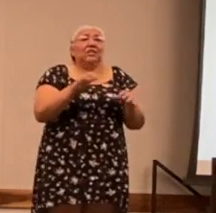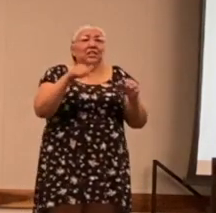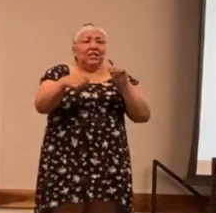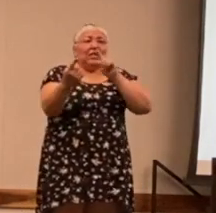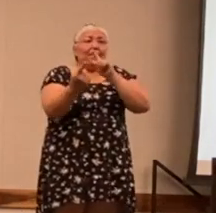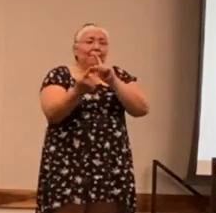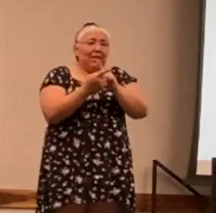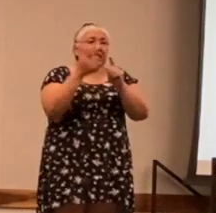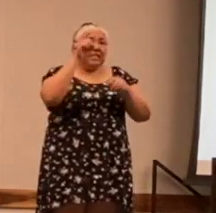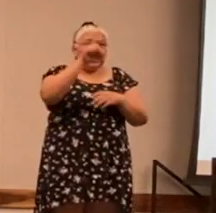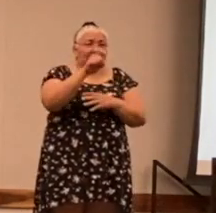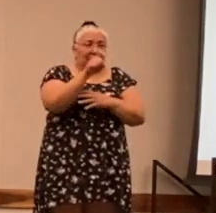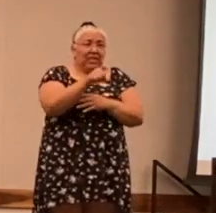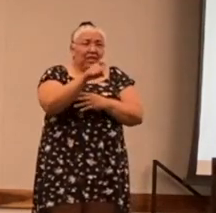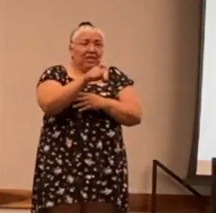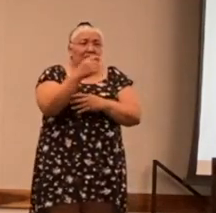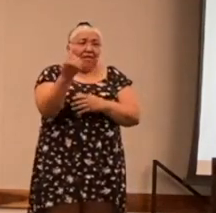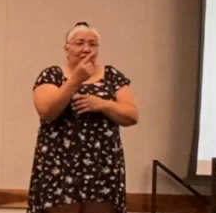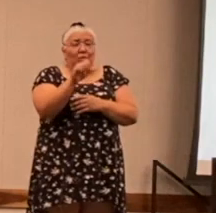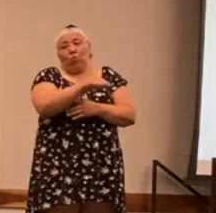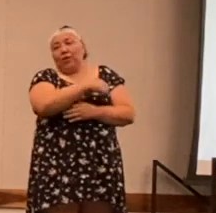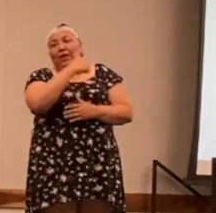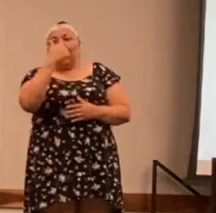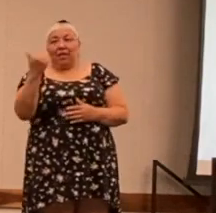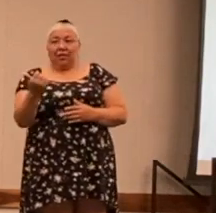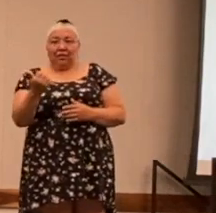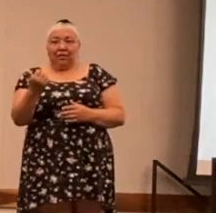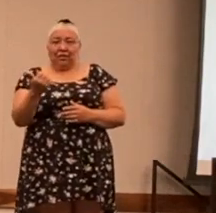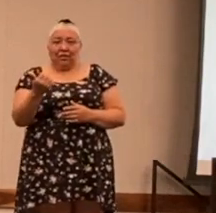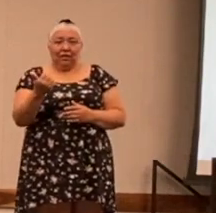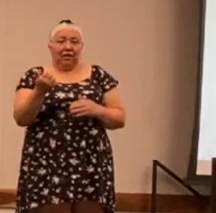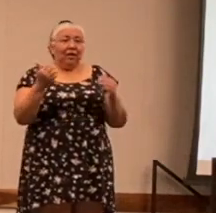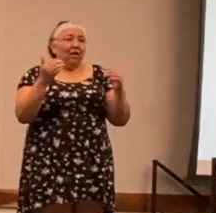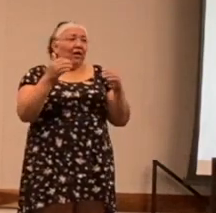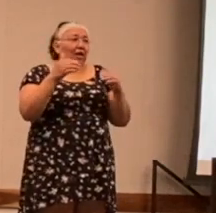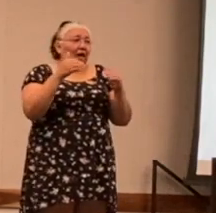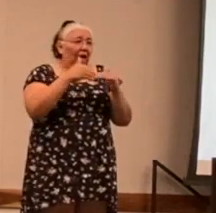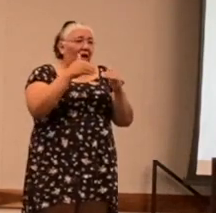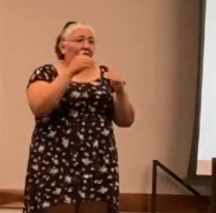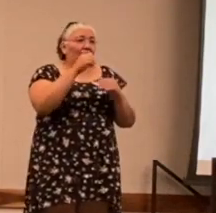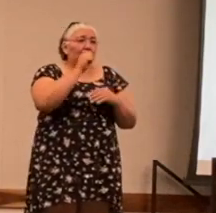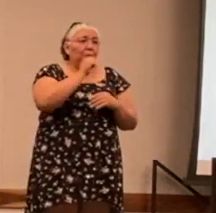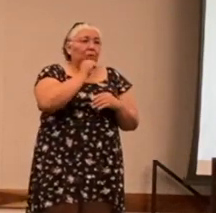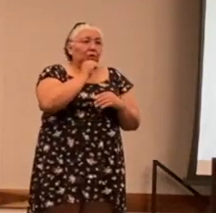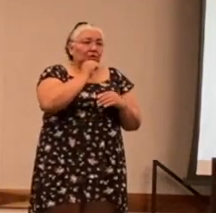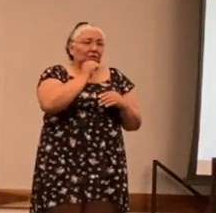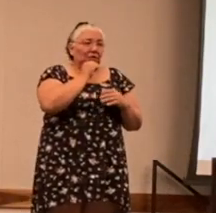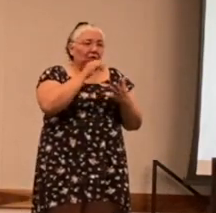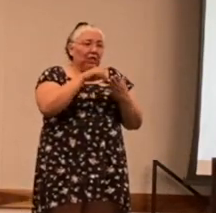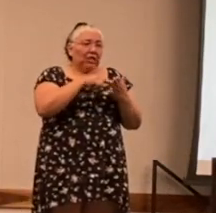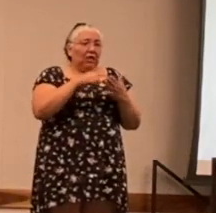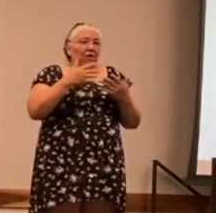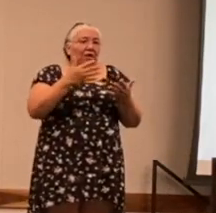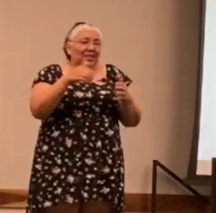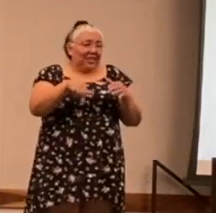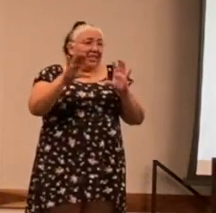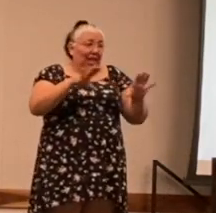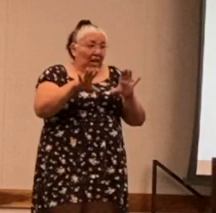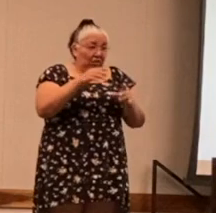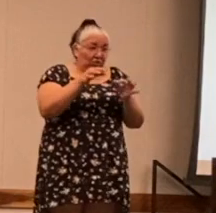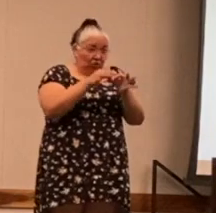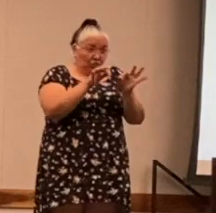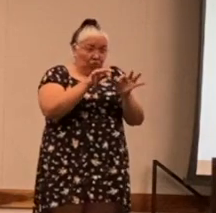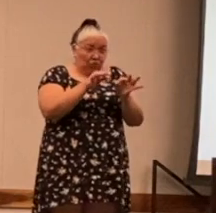the needs of someone else, even at a personal expense. It's an action word, right?